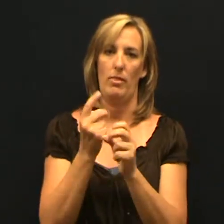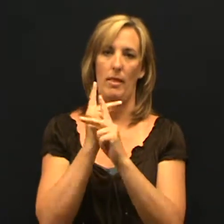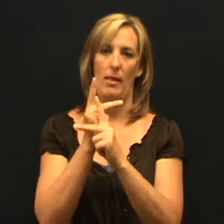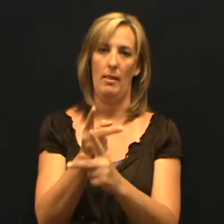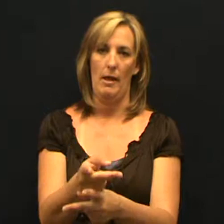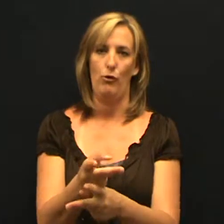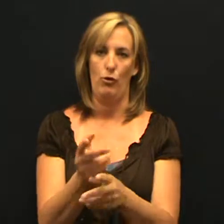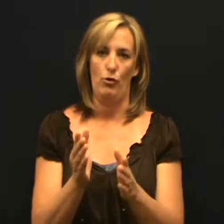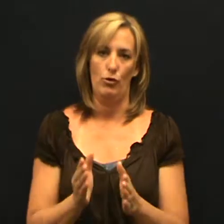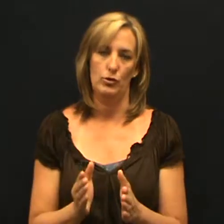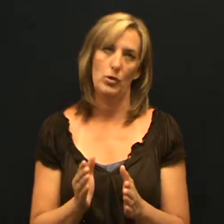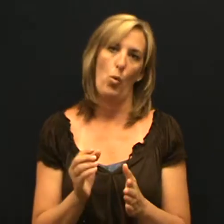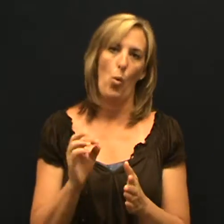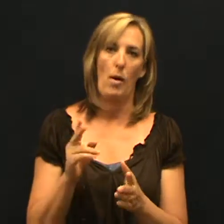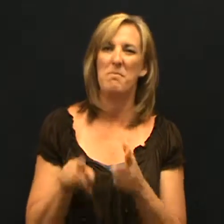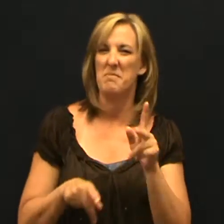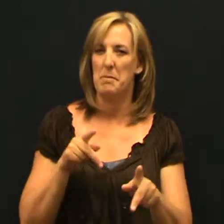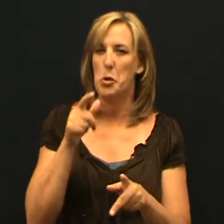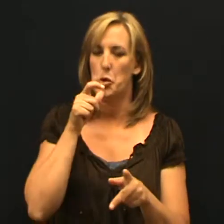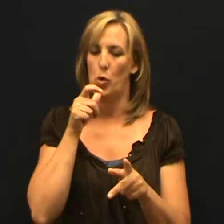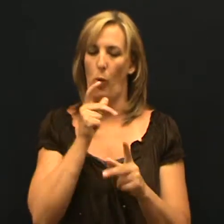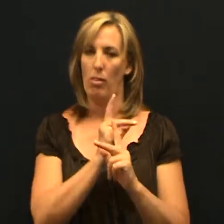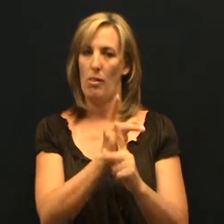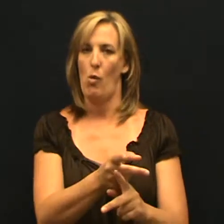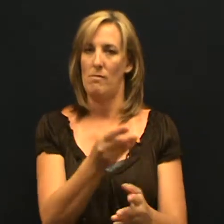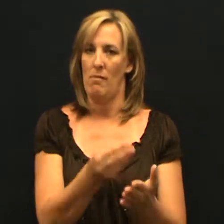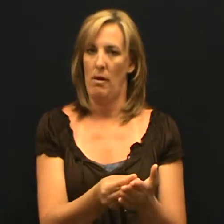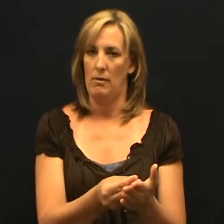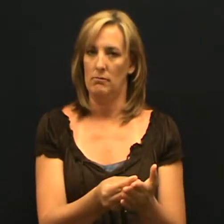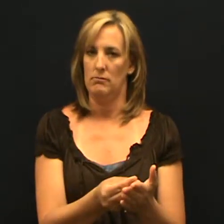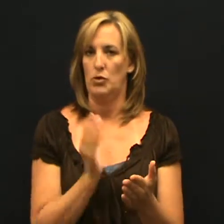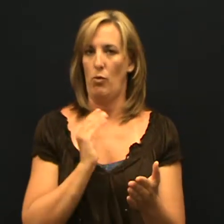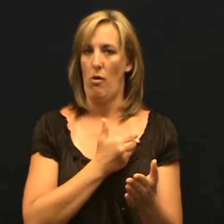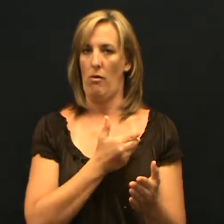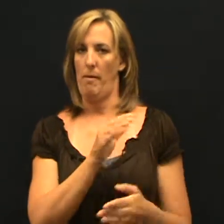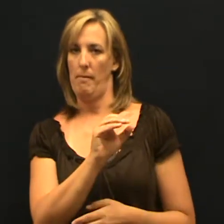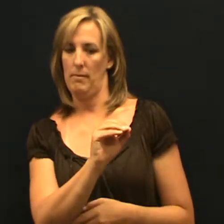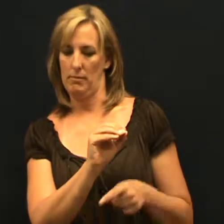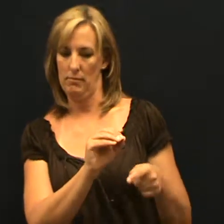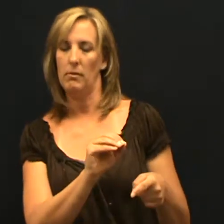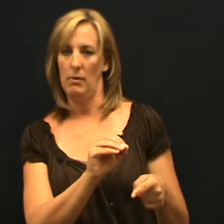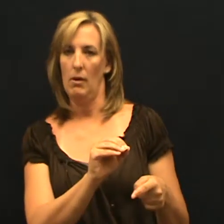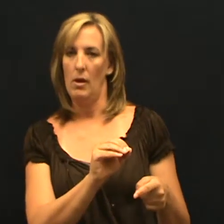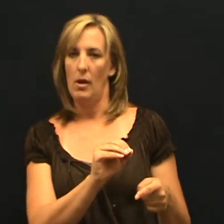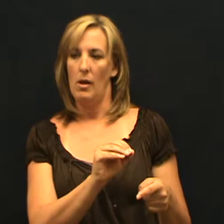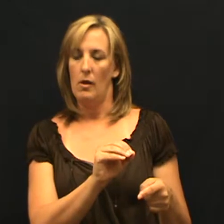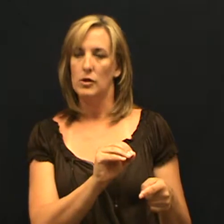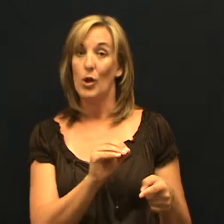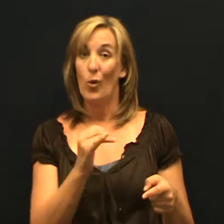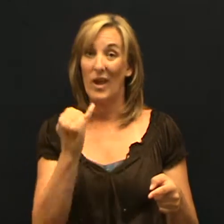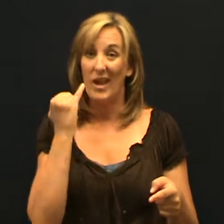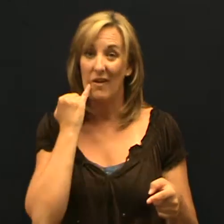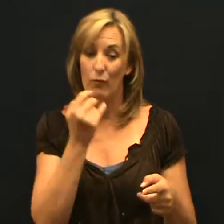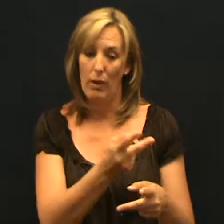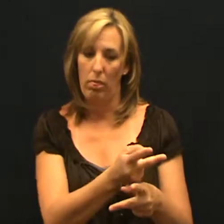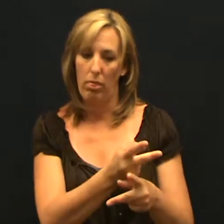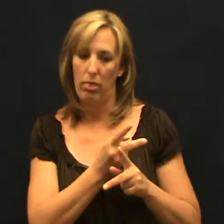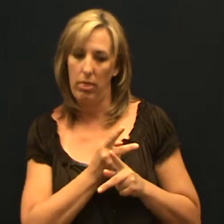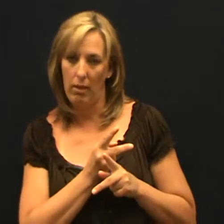other creditors. And so if we go to take out a loan, a lender might require that we restrict